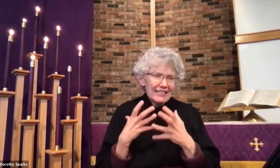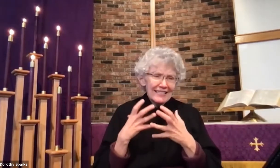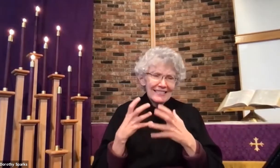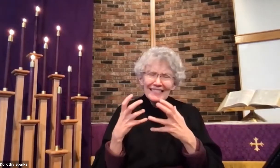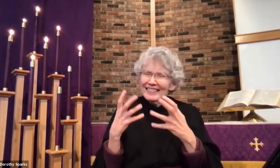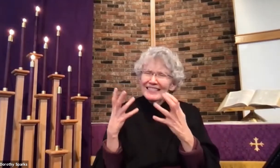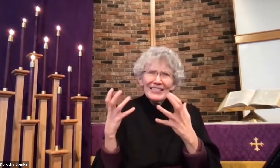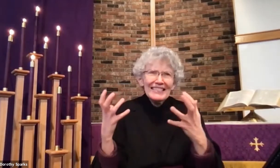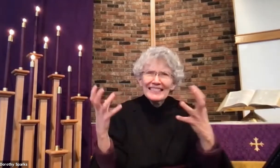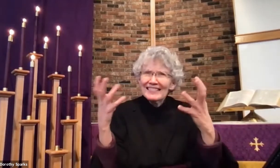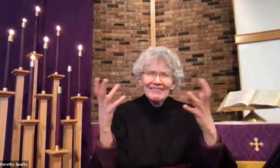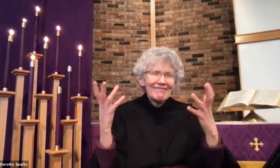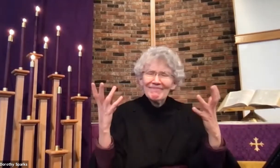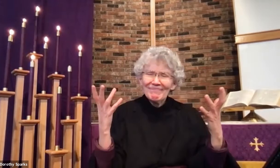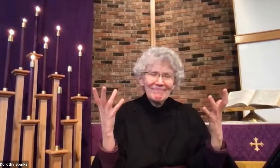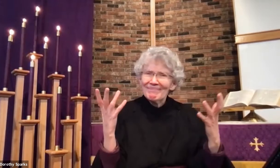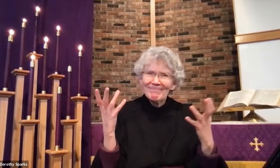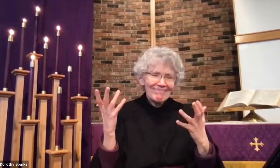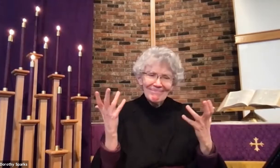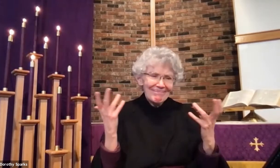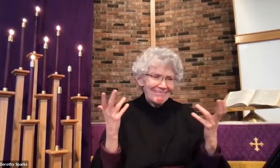is also true about Jesus.